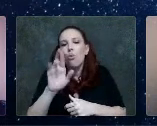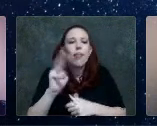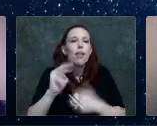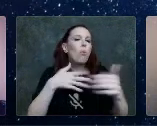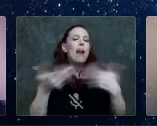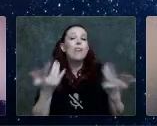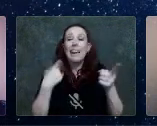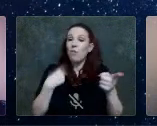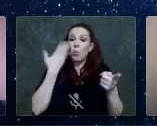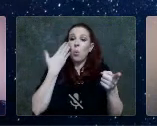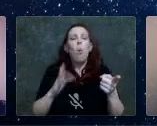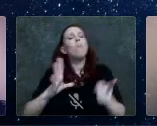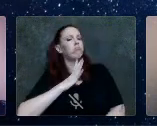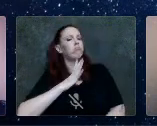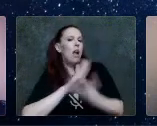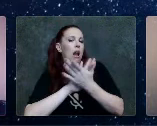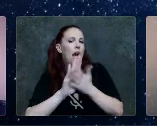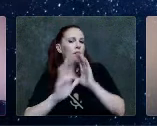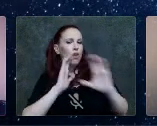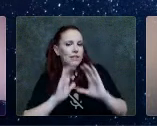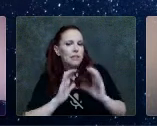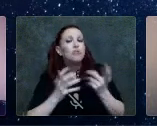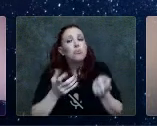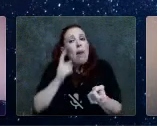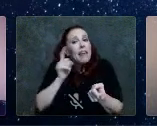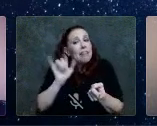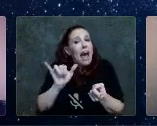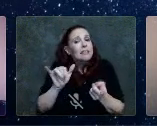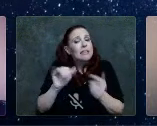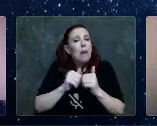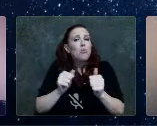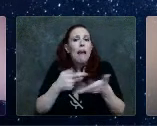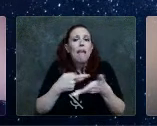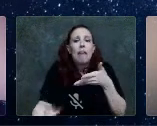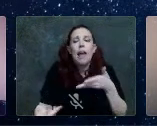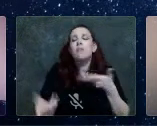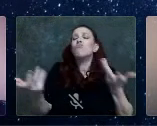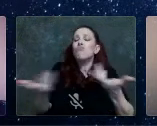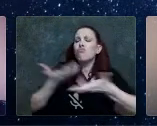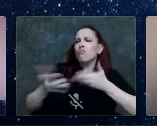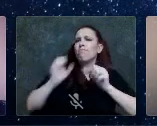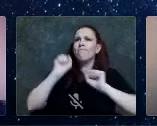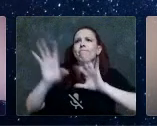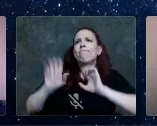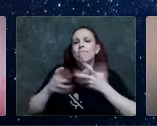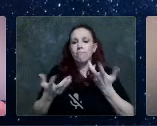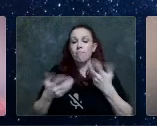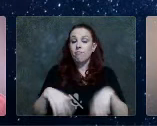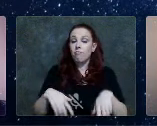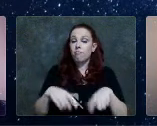nice conversation. So that's one way to fail gracefully. I love the idea. I think interviewers don't often do this, but I love the idea of